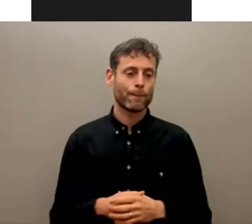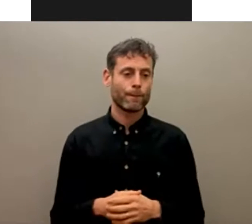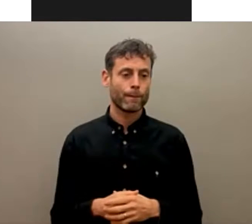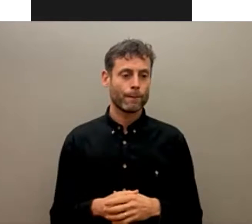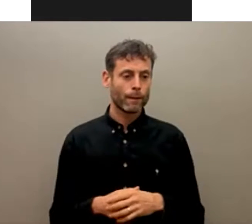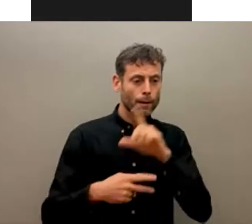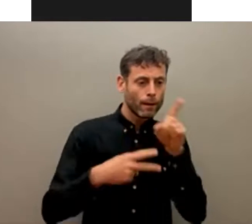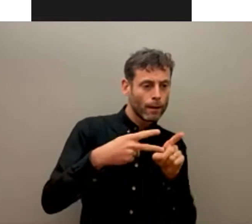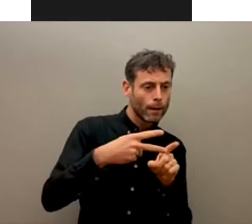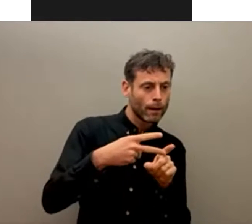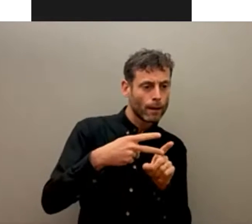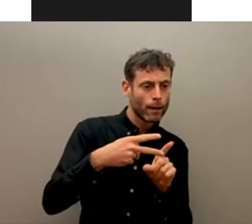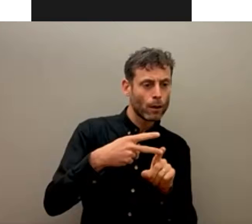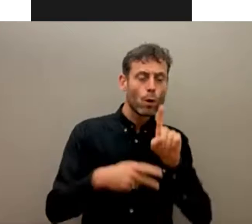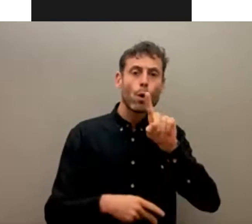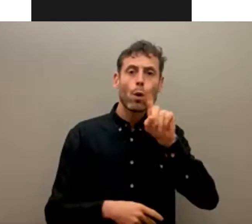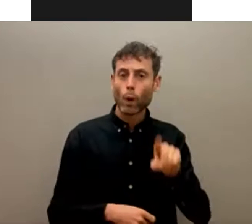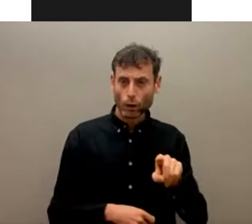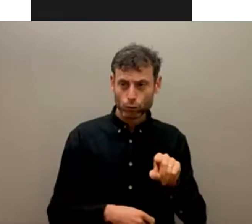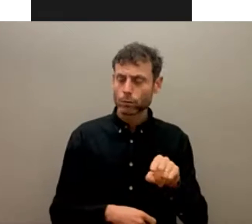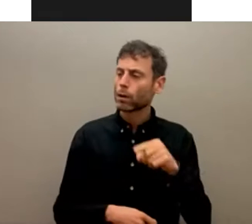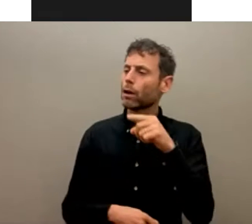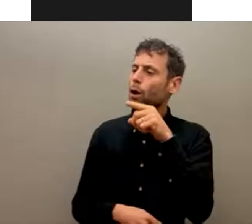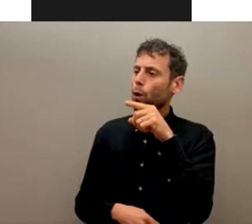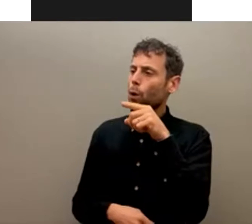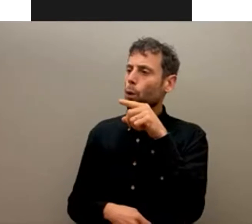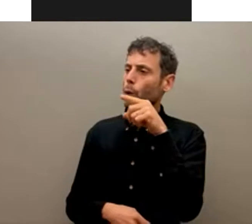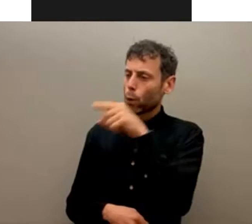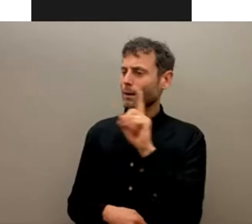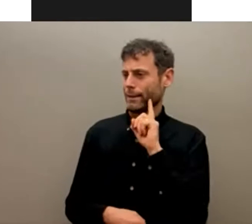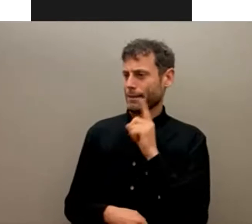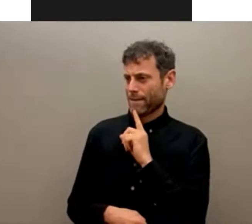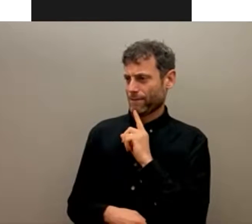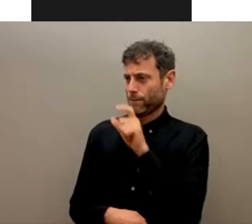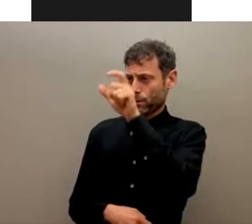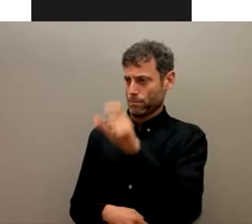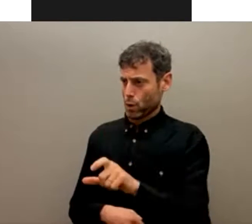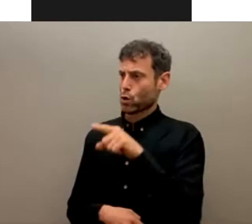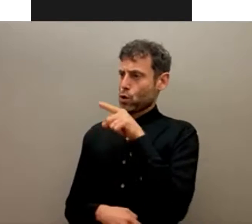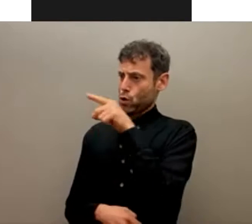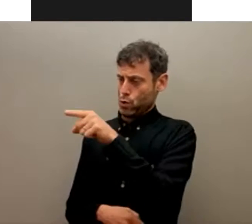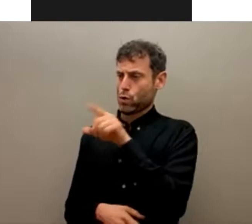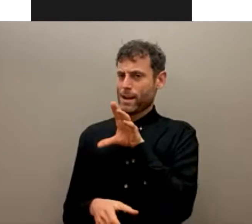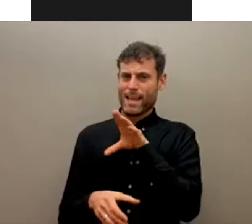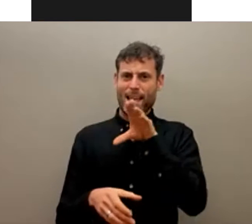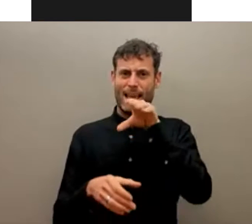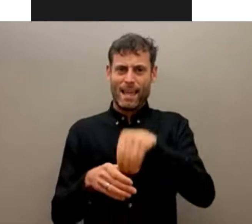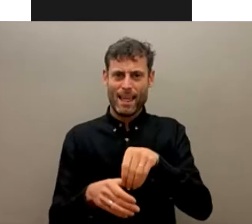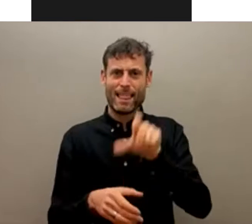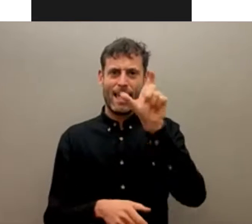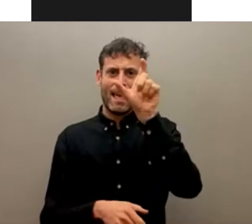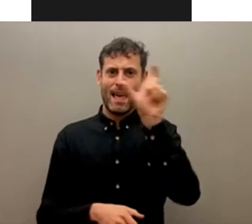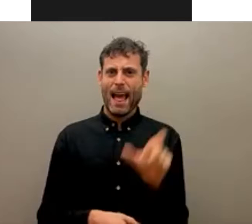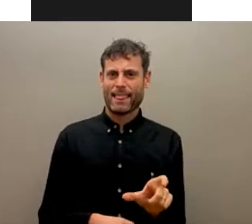Ailey, did you have any challenges as a deaf person engaging with an Italian NGO? What sign language and tech did you